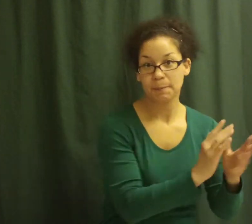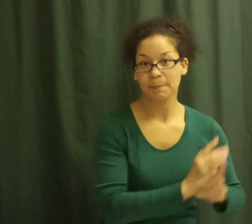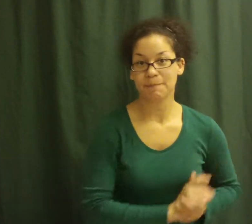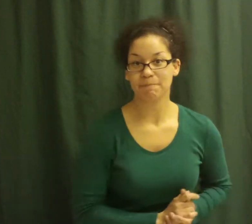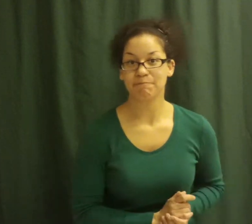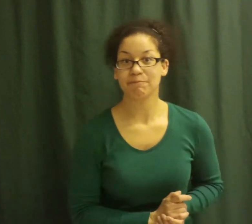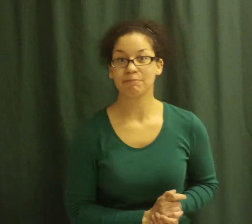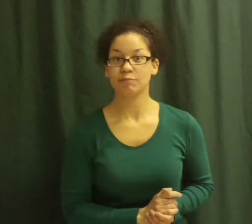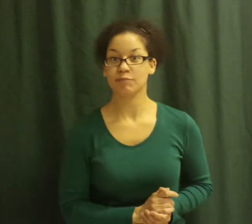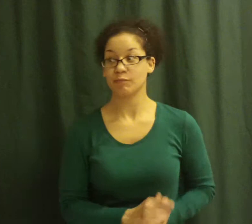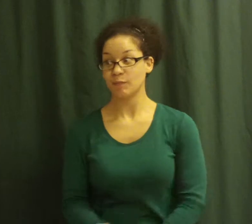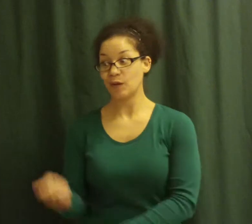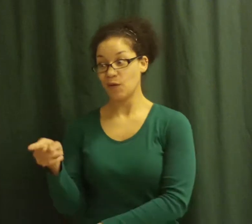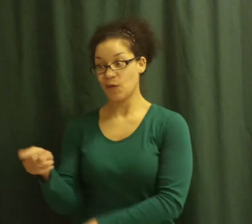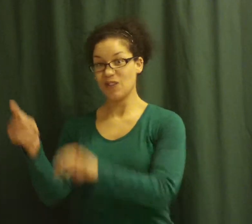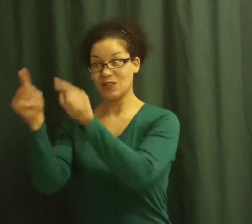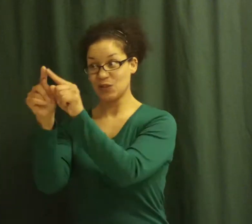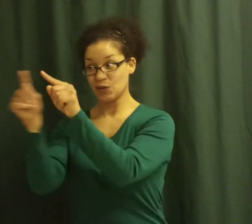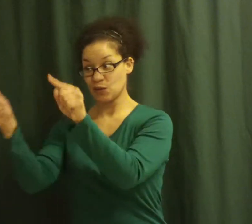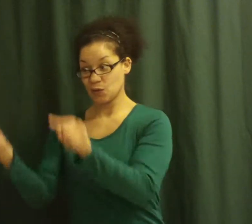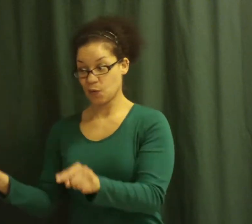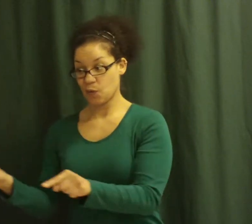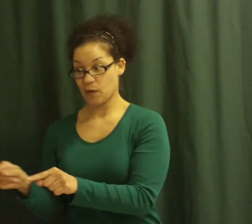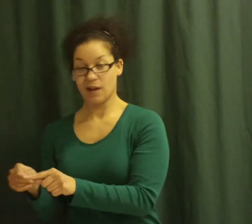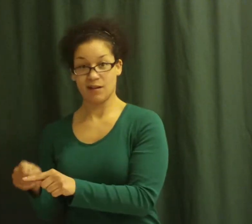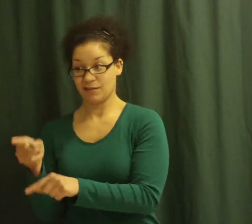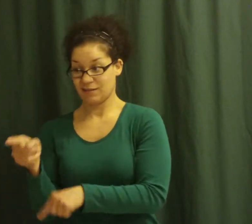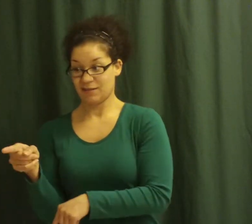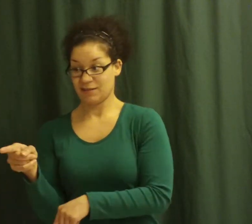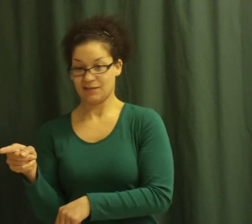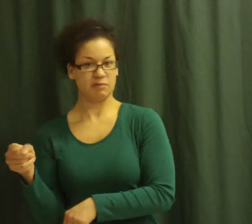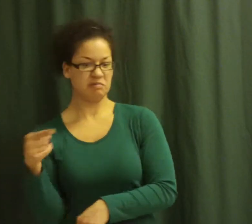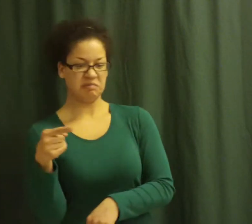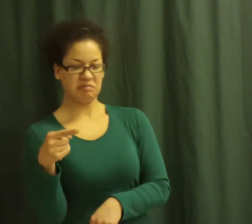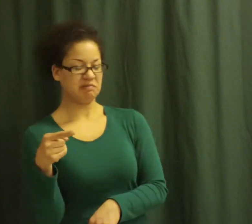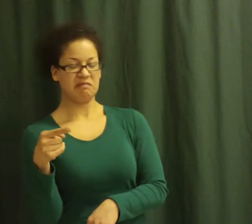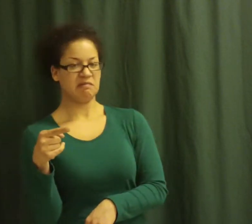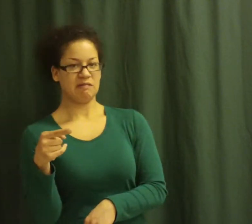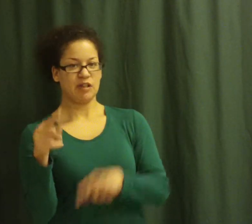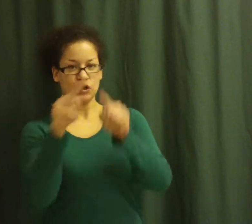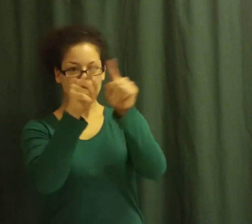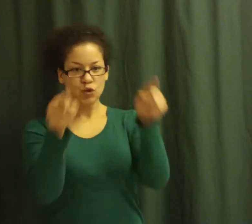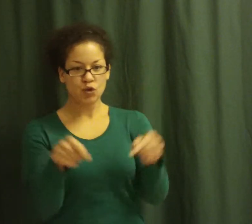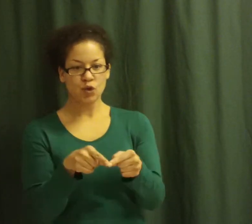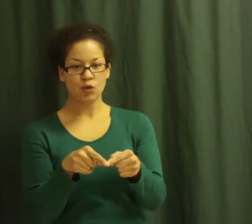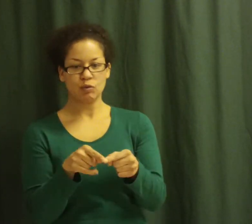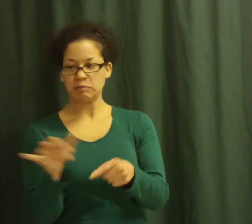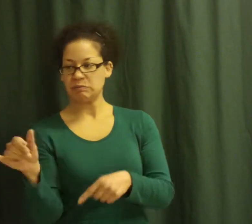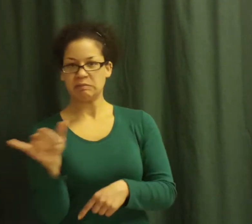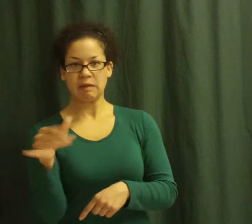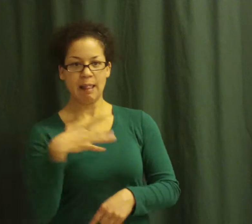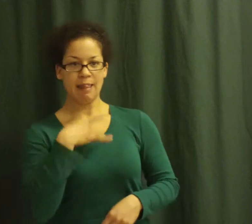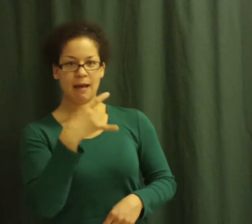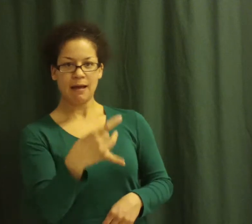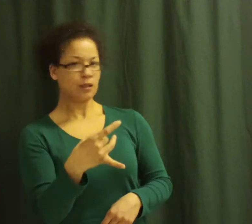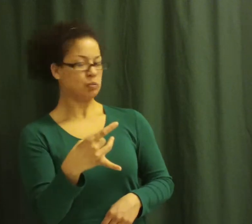The squares do not like the circles. The circles do not like